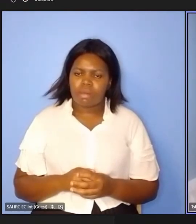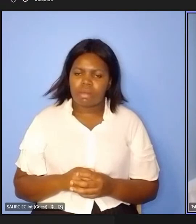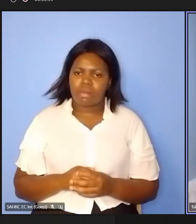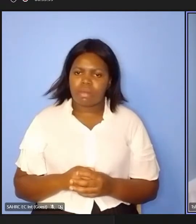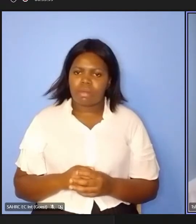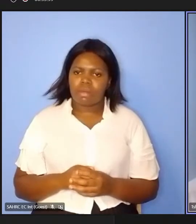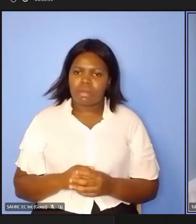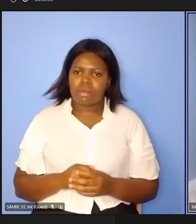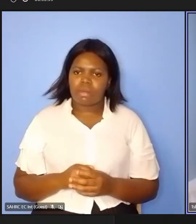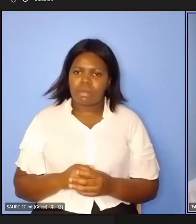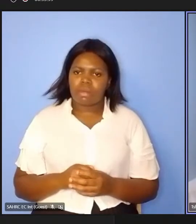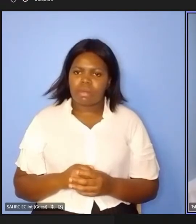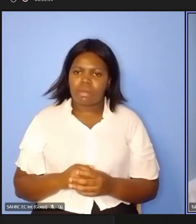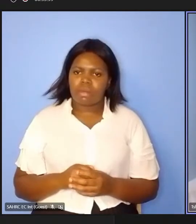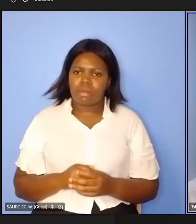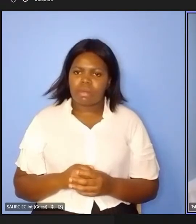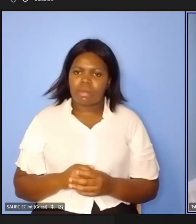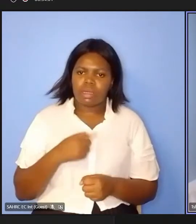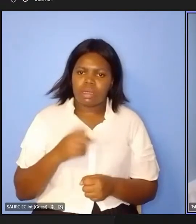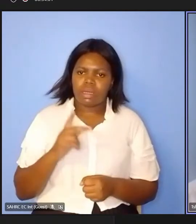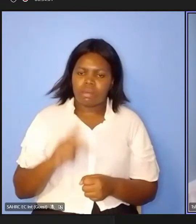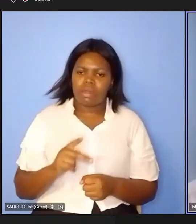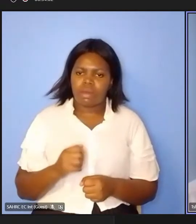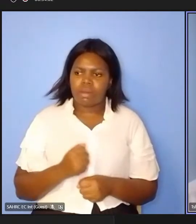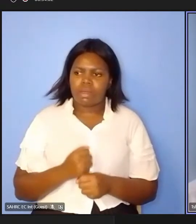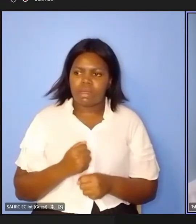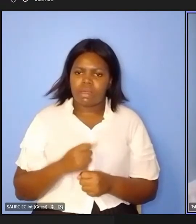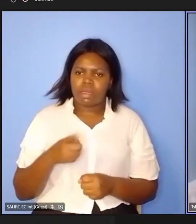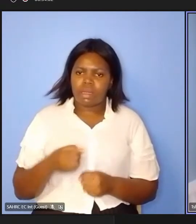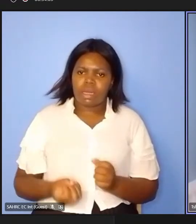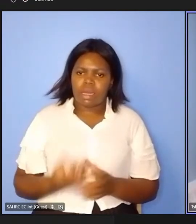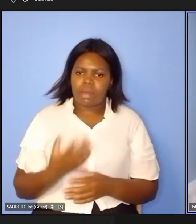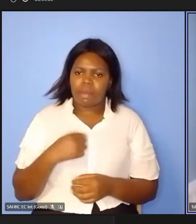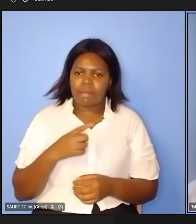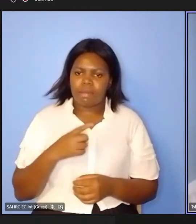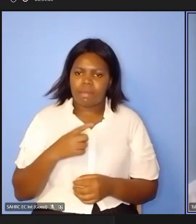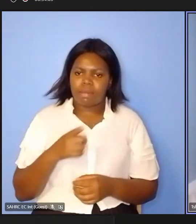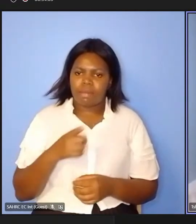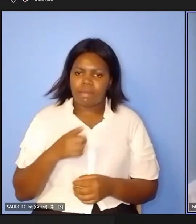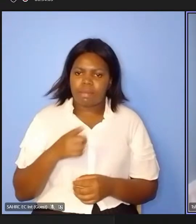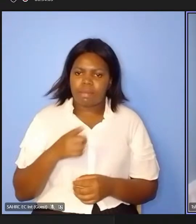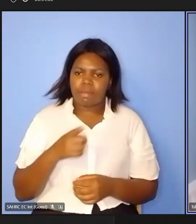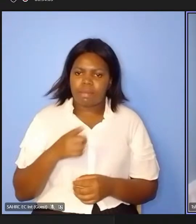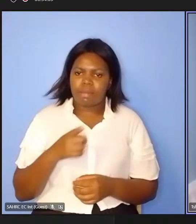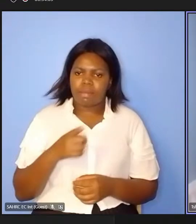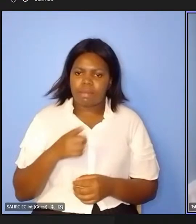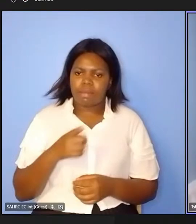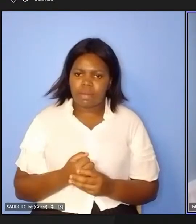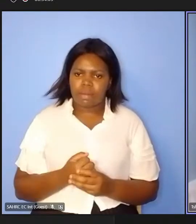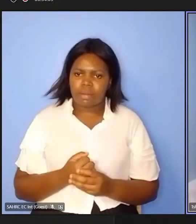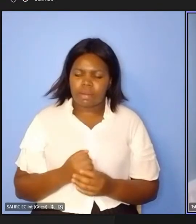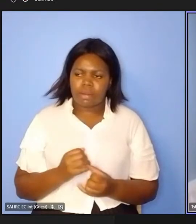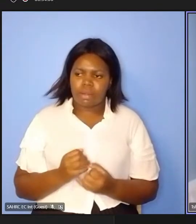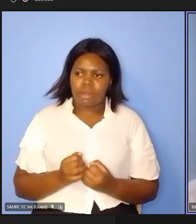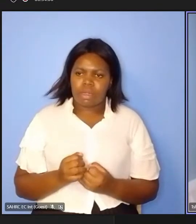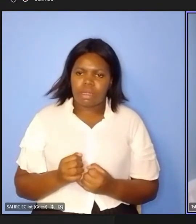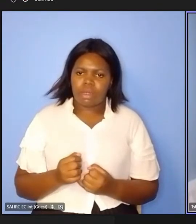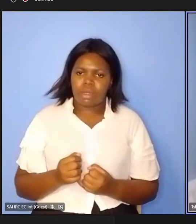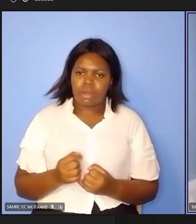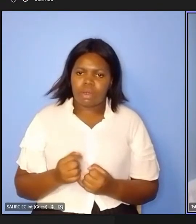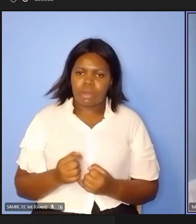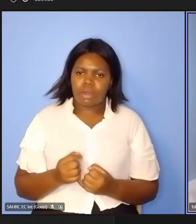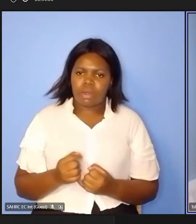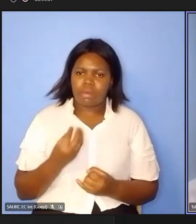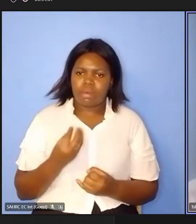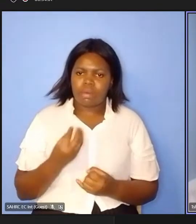the learners that are affected, how these cases usually come up and show up for us is either A, the learners facing disciplinary